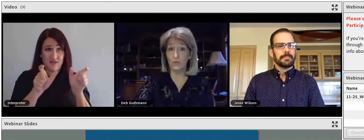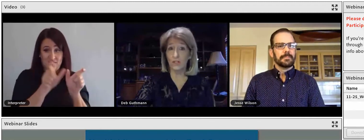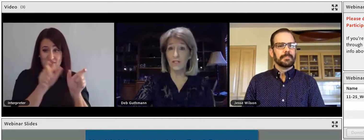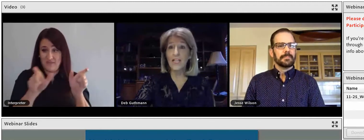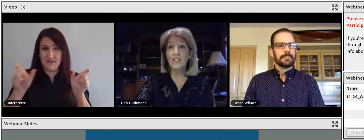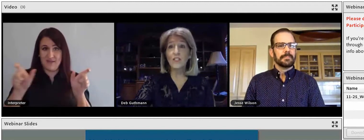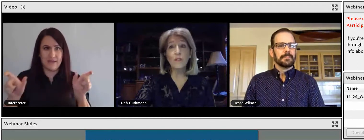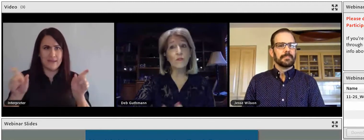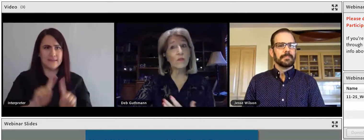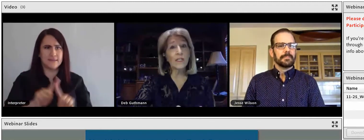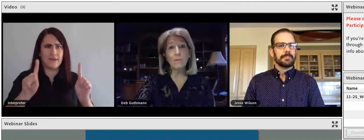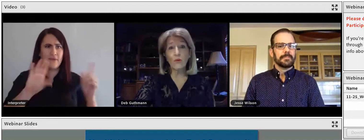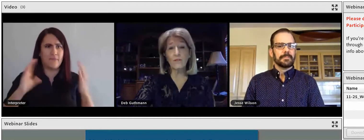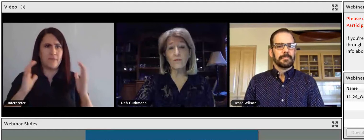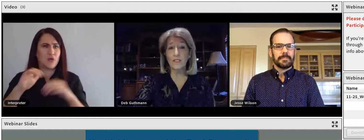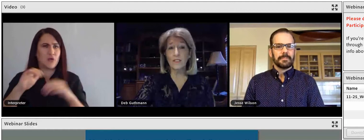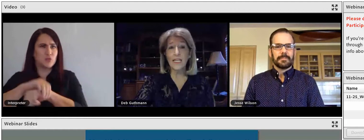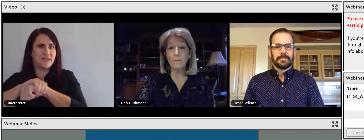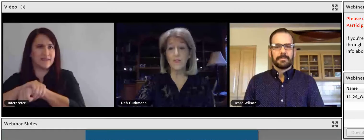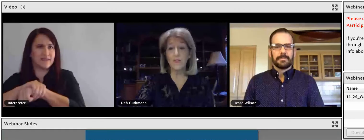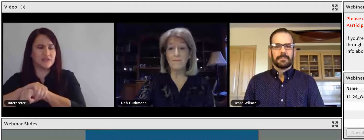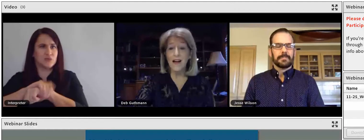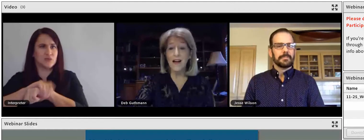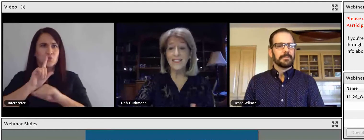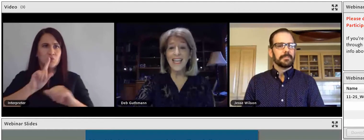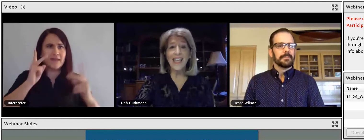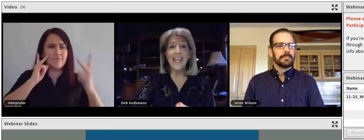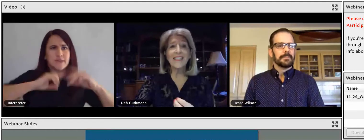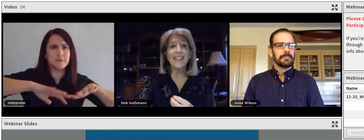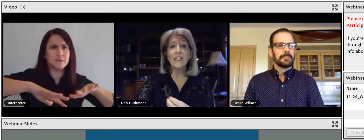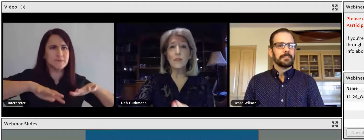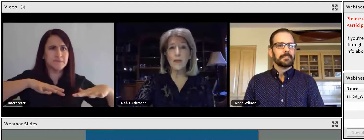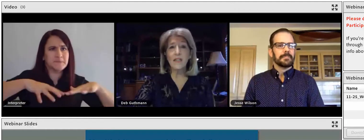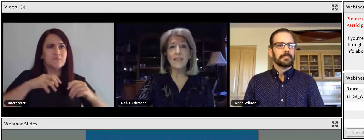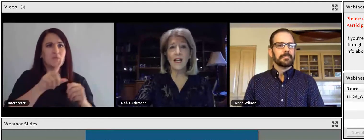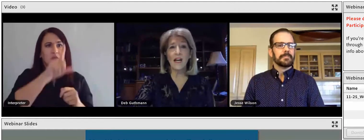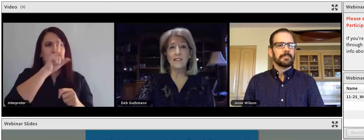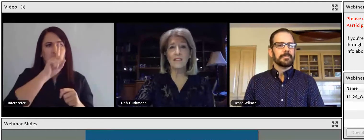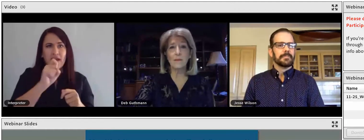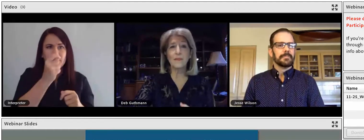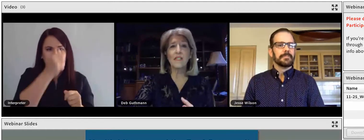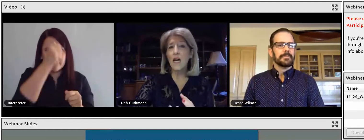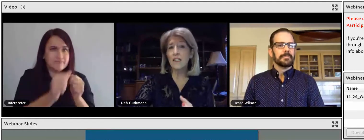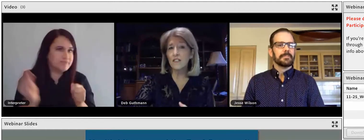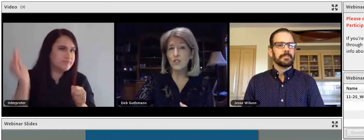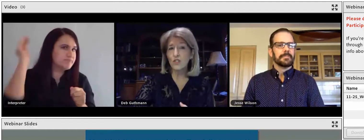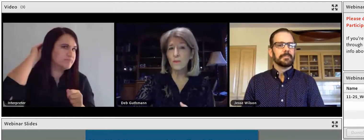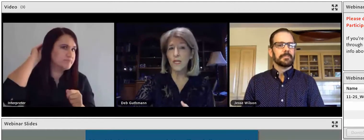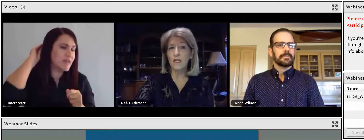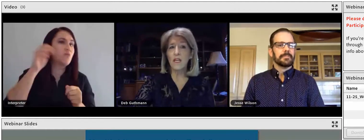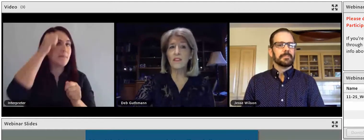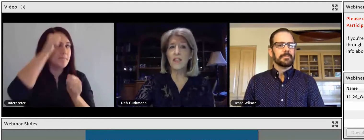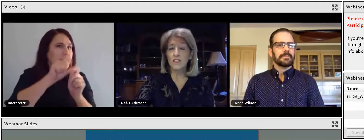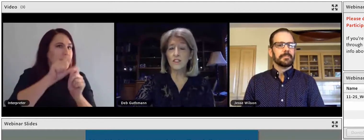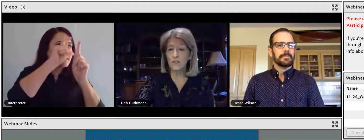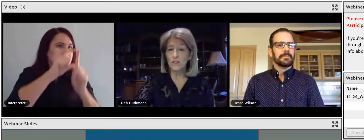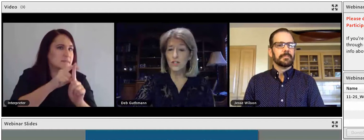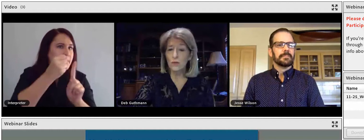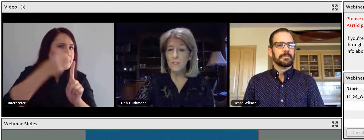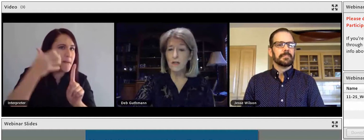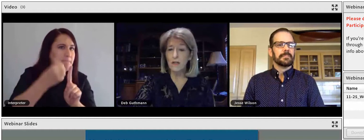very visual. So it's really important for us to keep that in mind and expanding concepts and not assuming